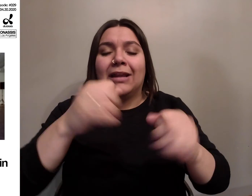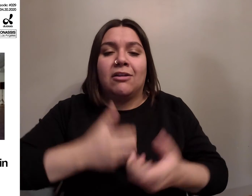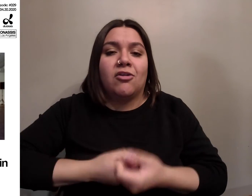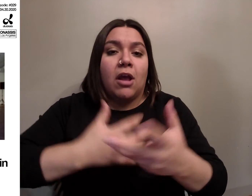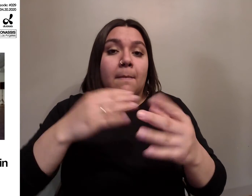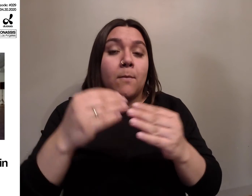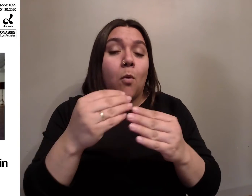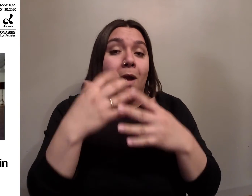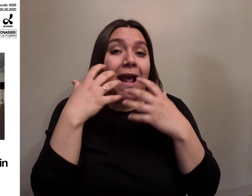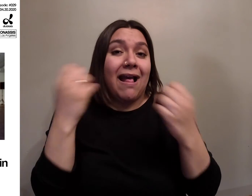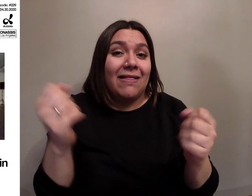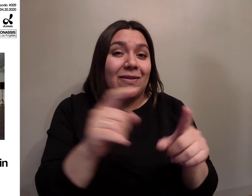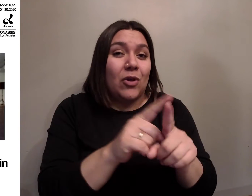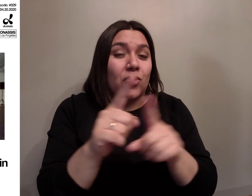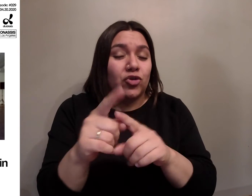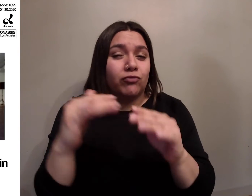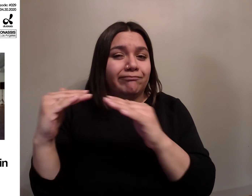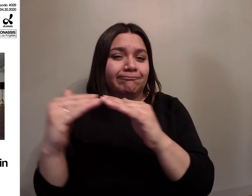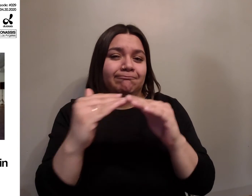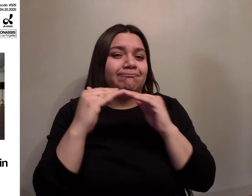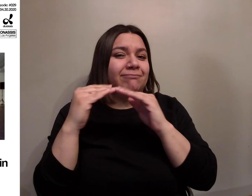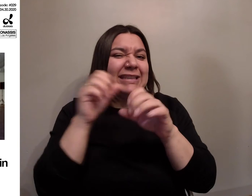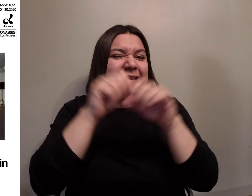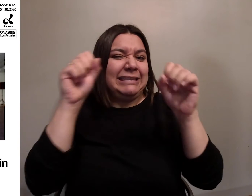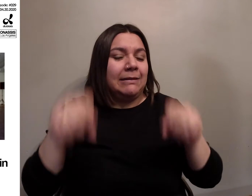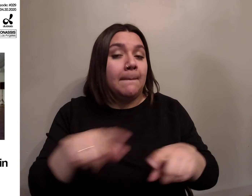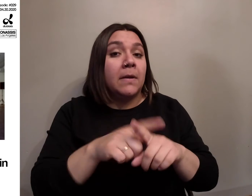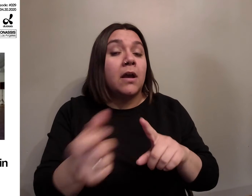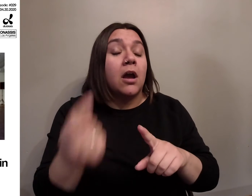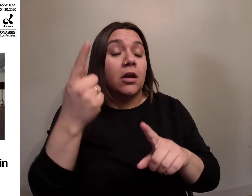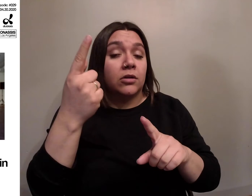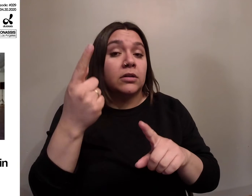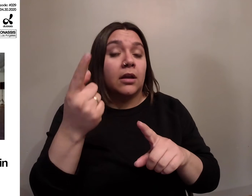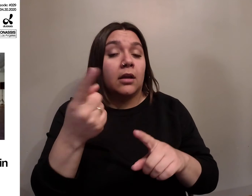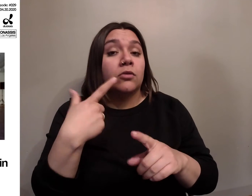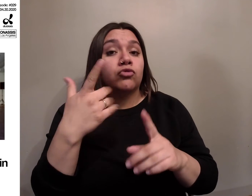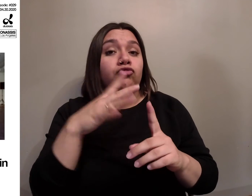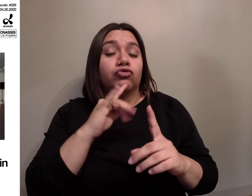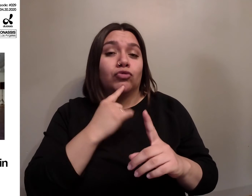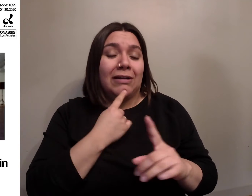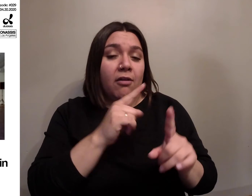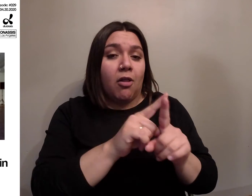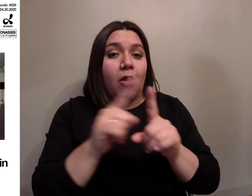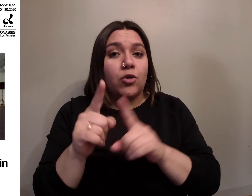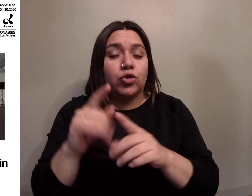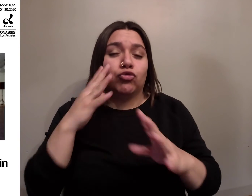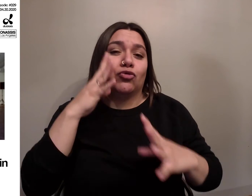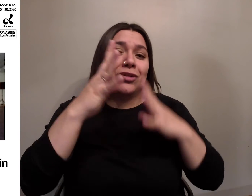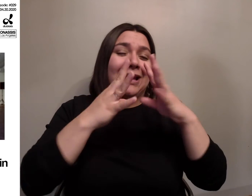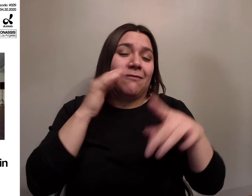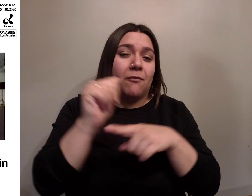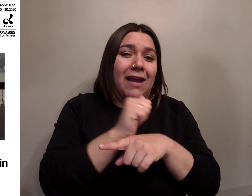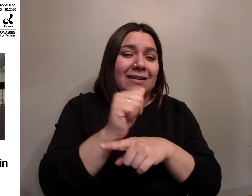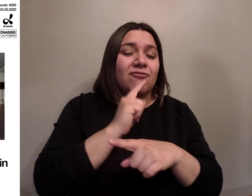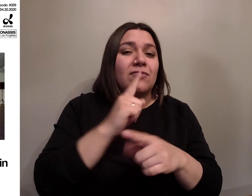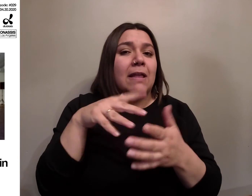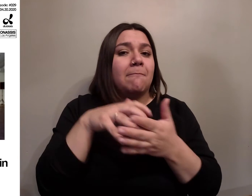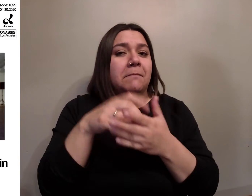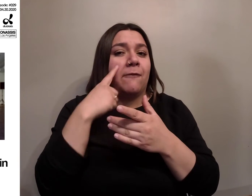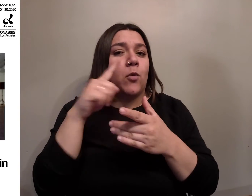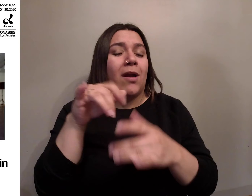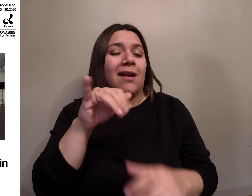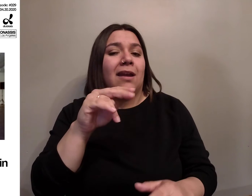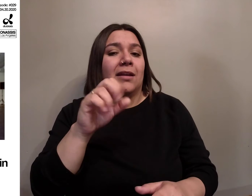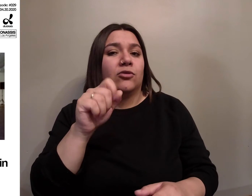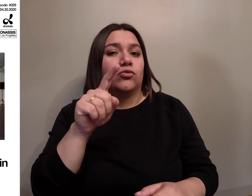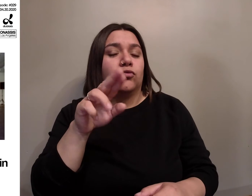into cultural capital. How can we maintain an autonomous position, particularly the